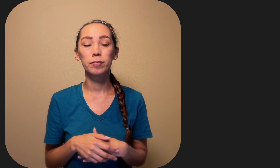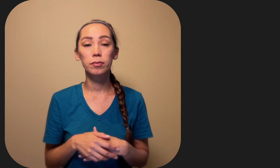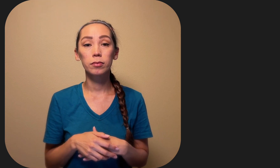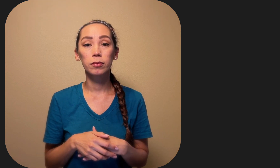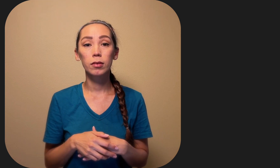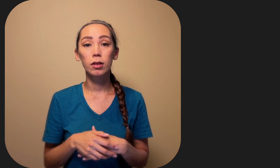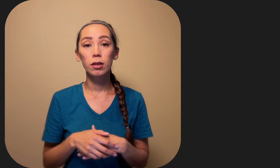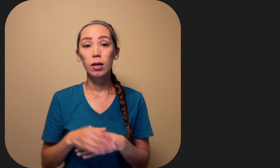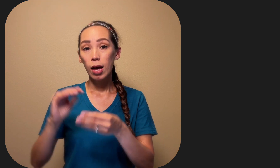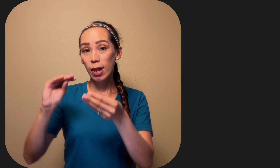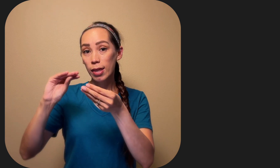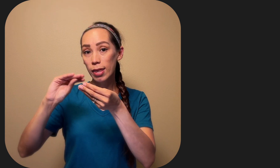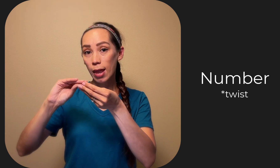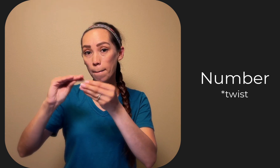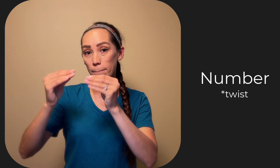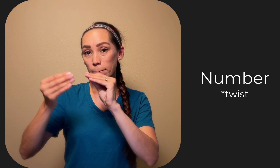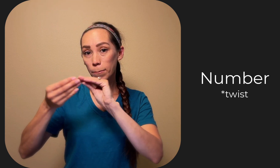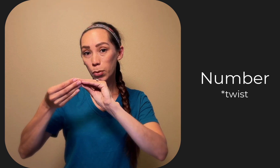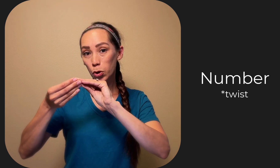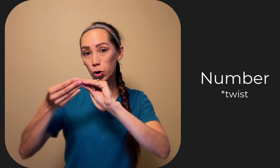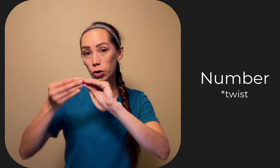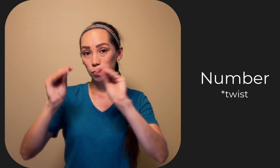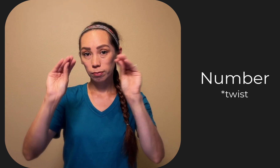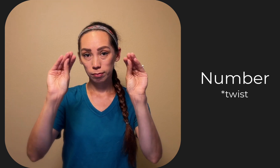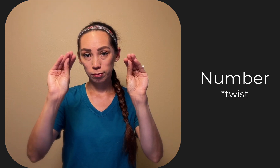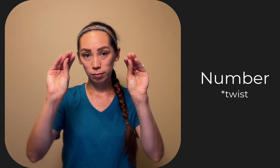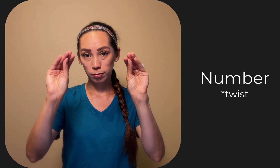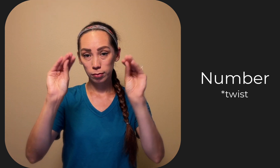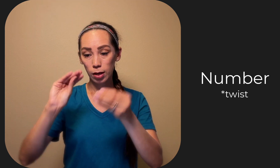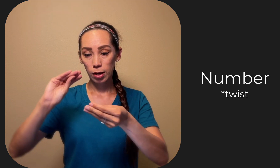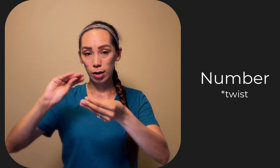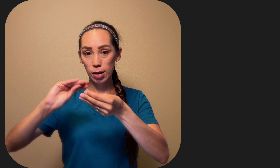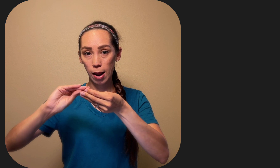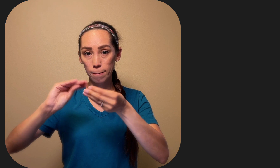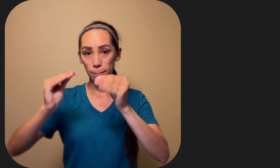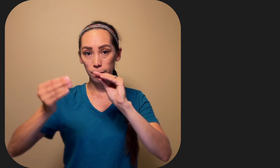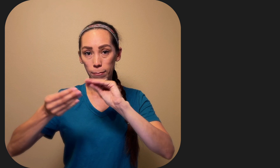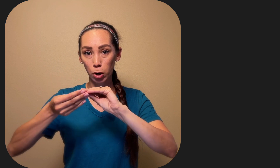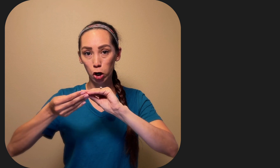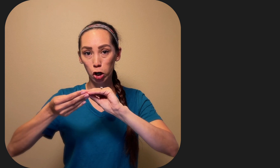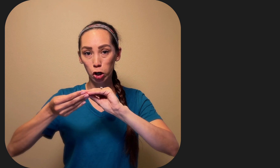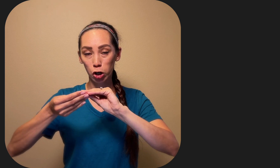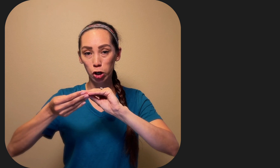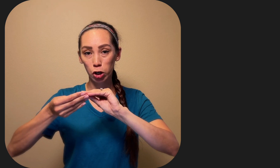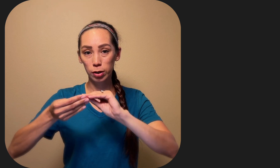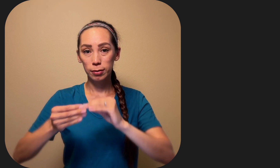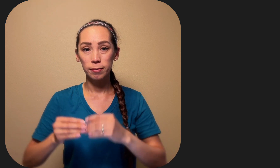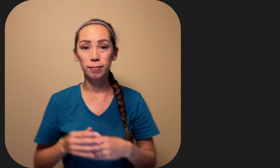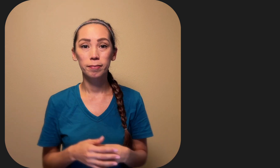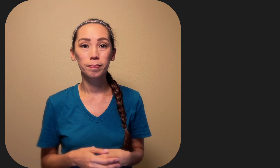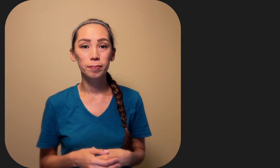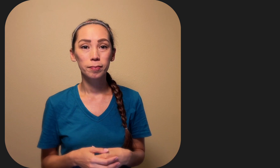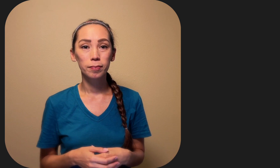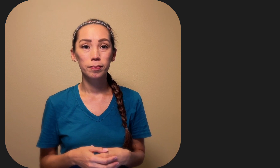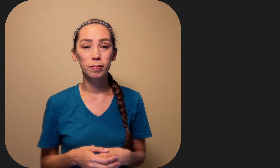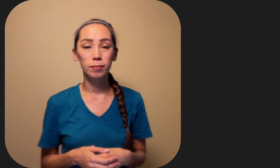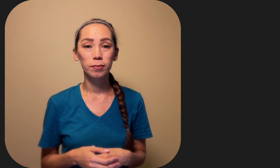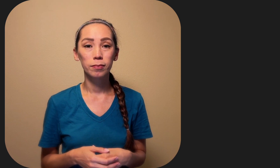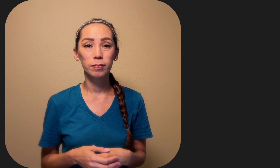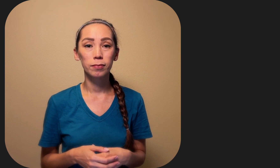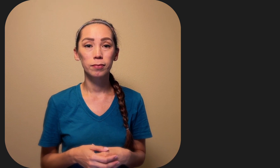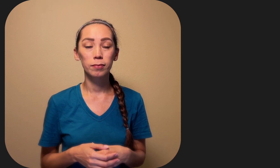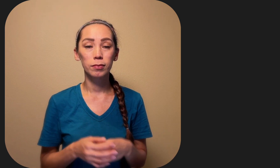Night. The sign for number, you would have this hand shape and you would twist it. Number.